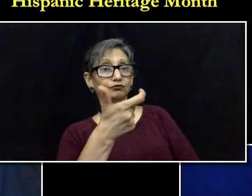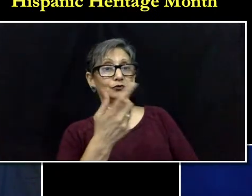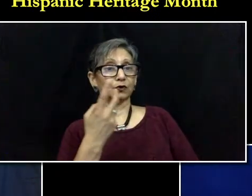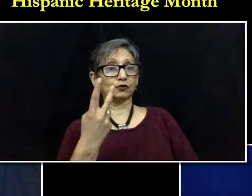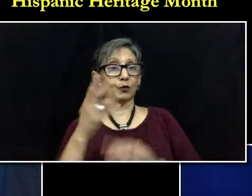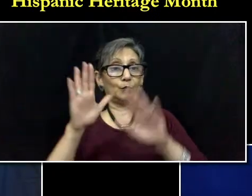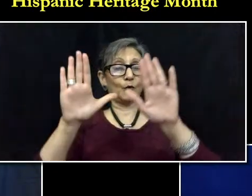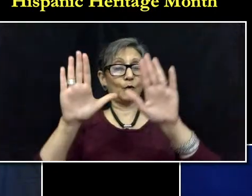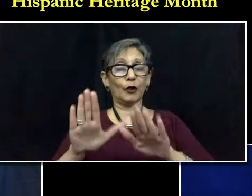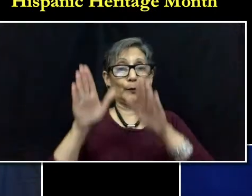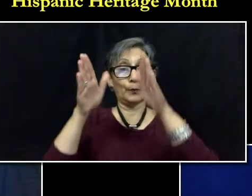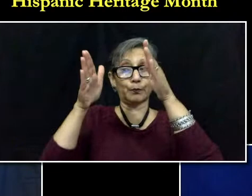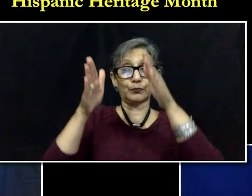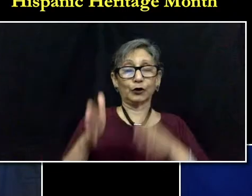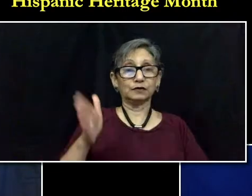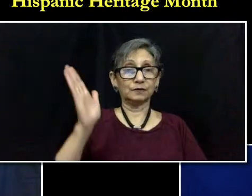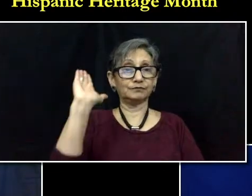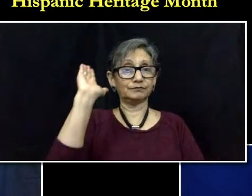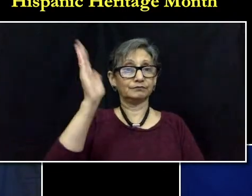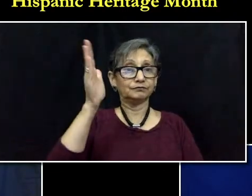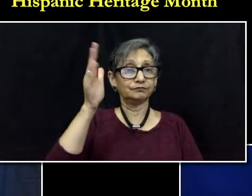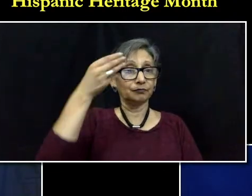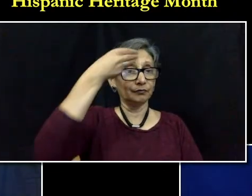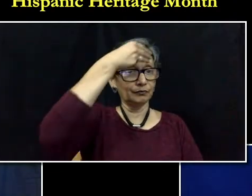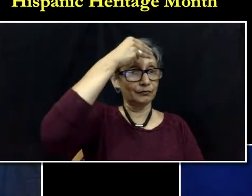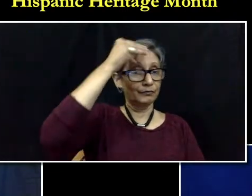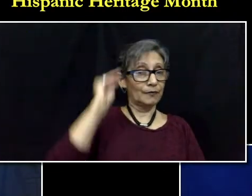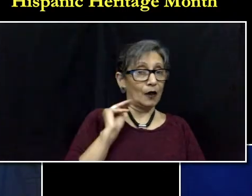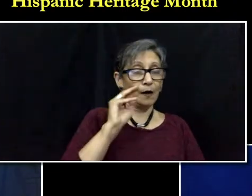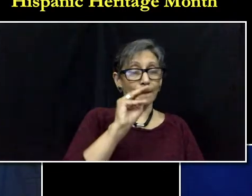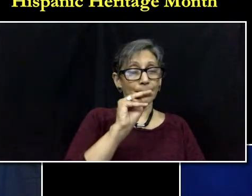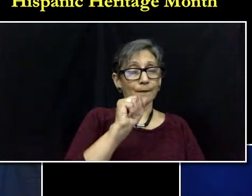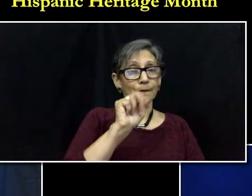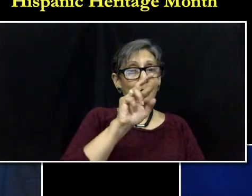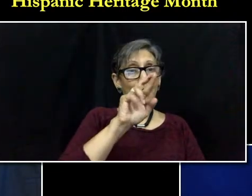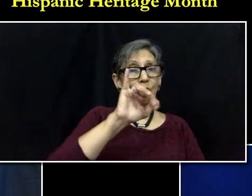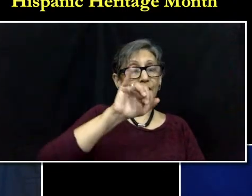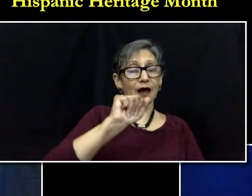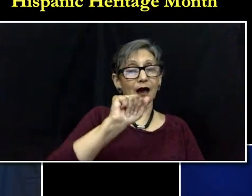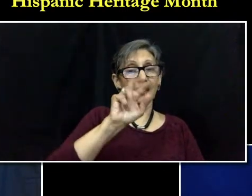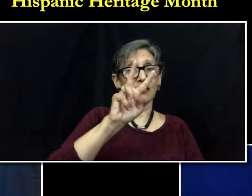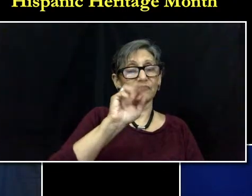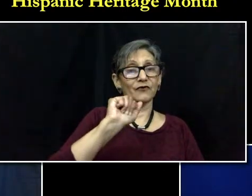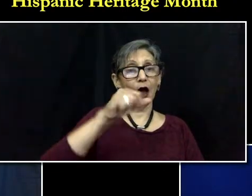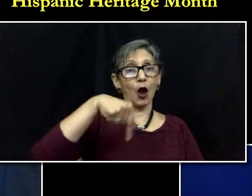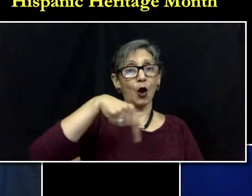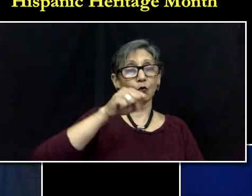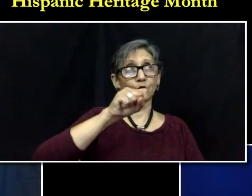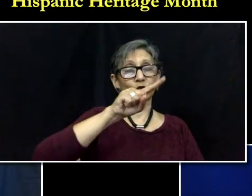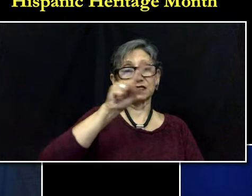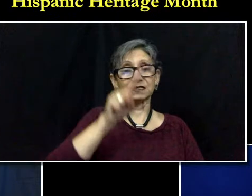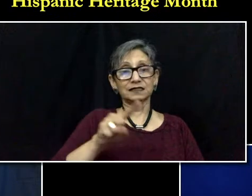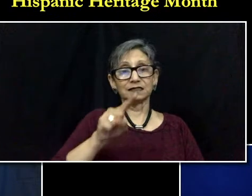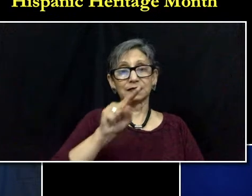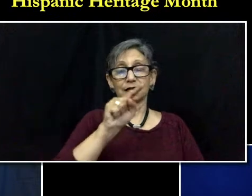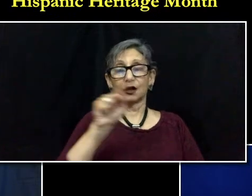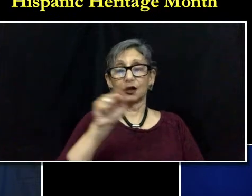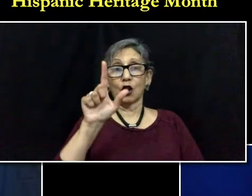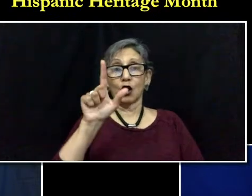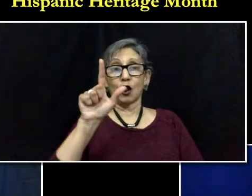tonight. First, you guys will watch our two wonderful presenters. Okay, we have Maria